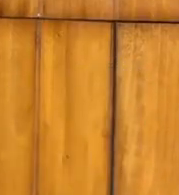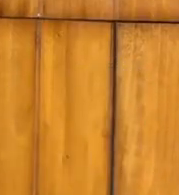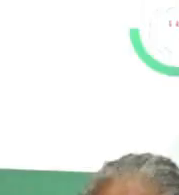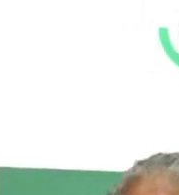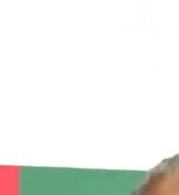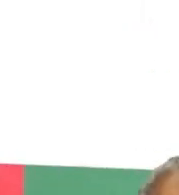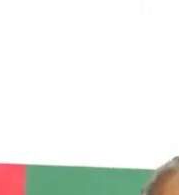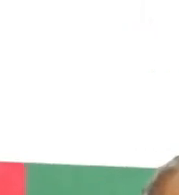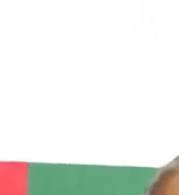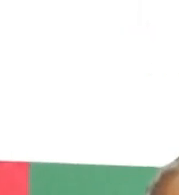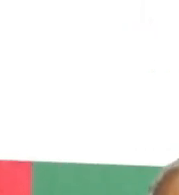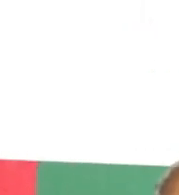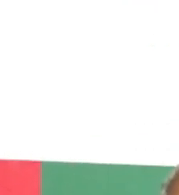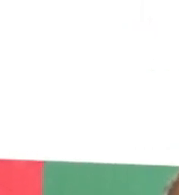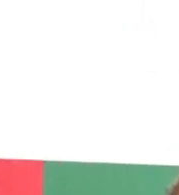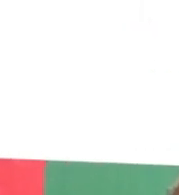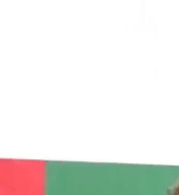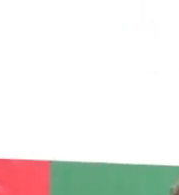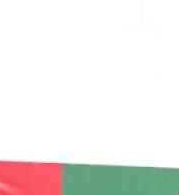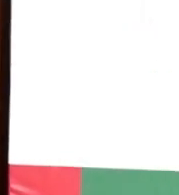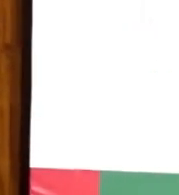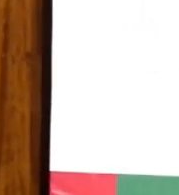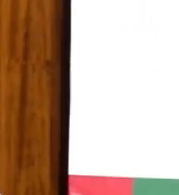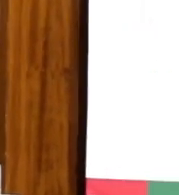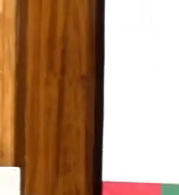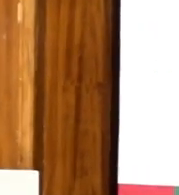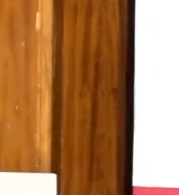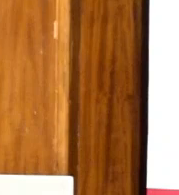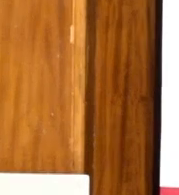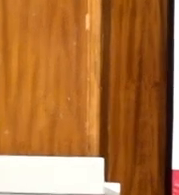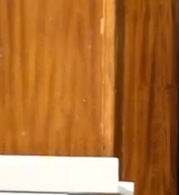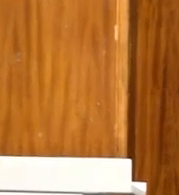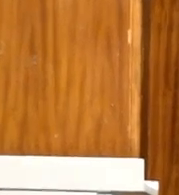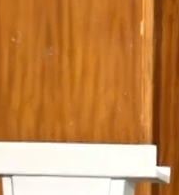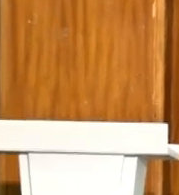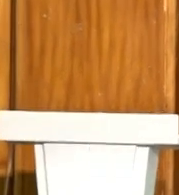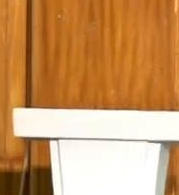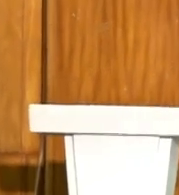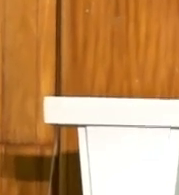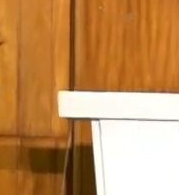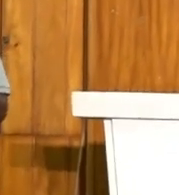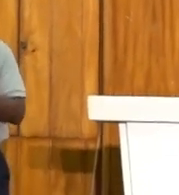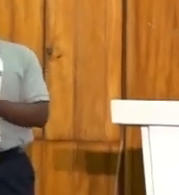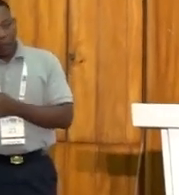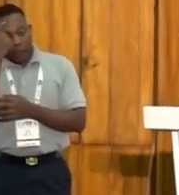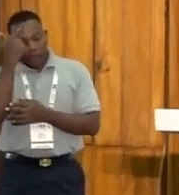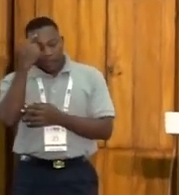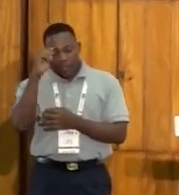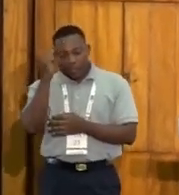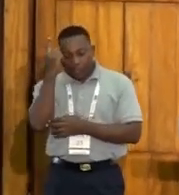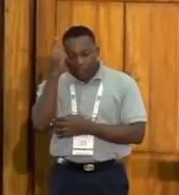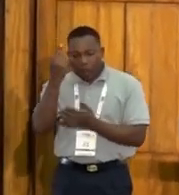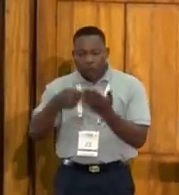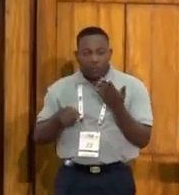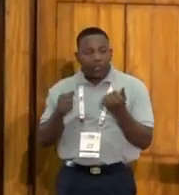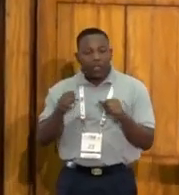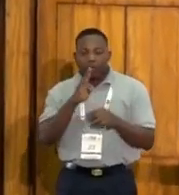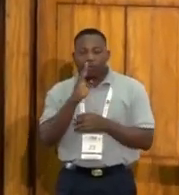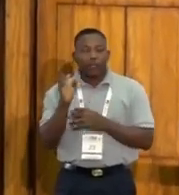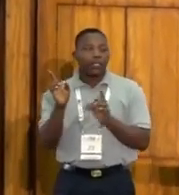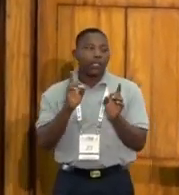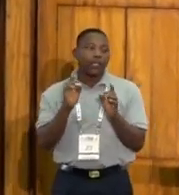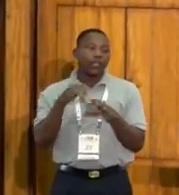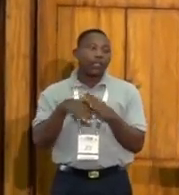Thank you, dear. They were people who helped the United States government understand what could be done